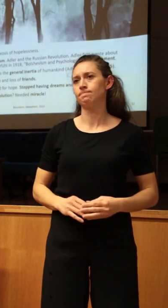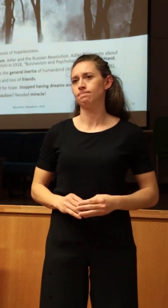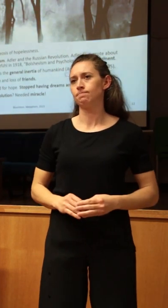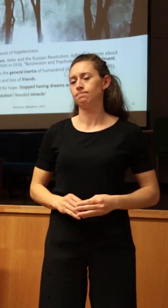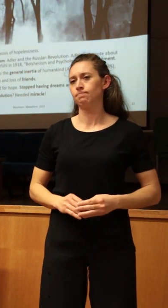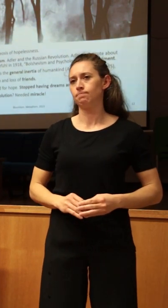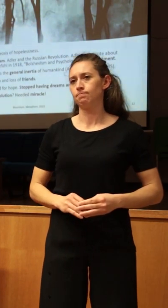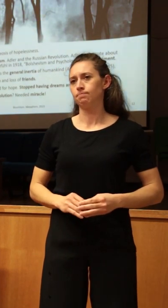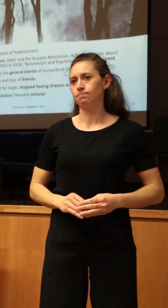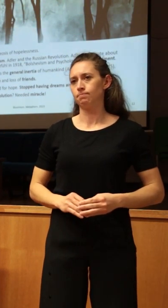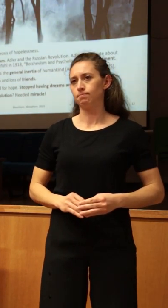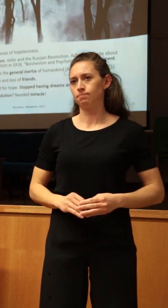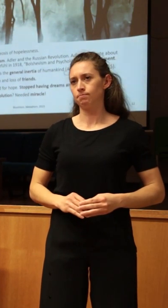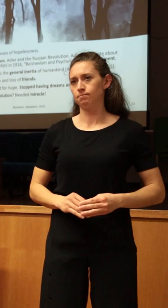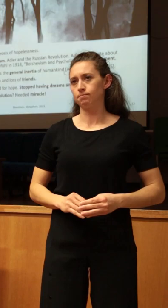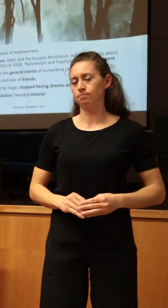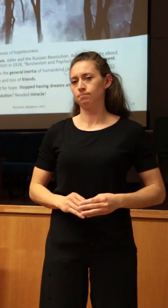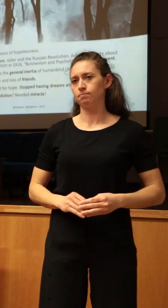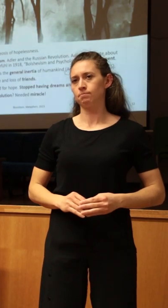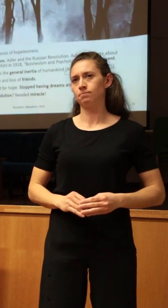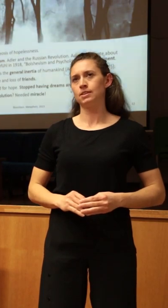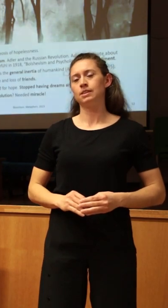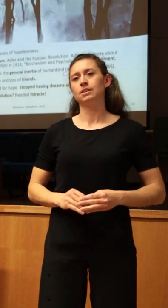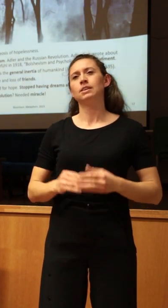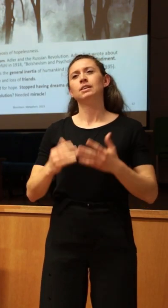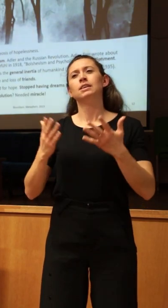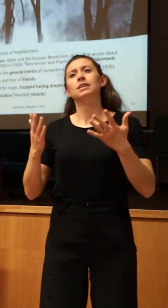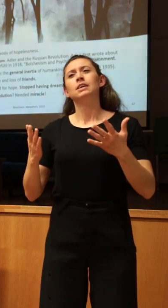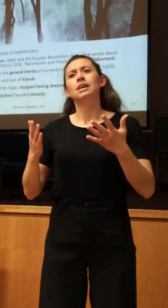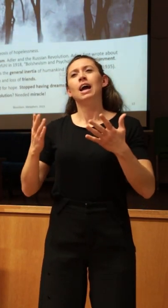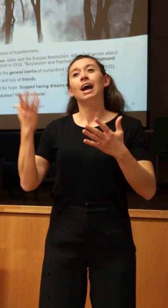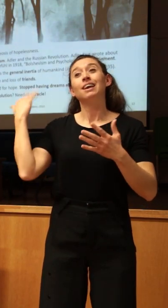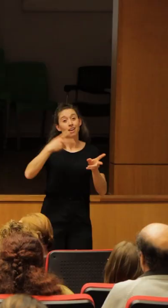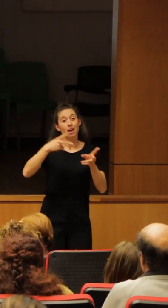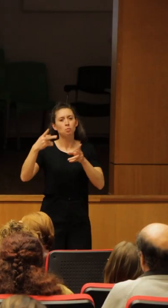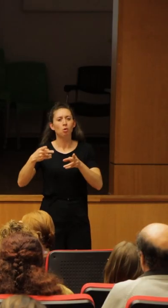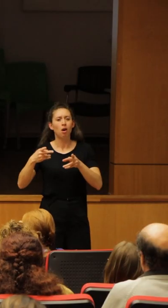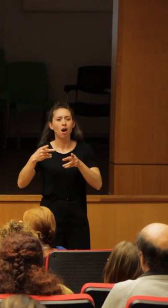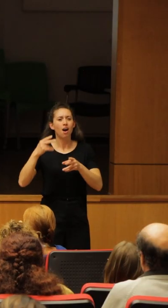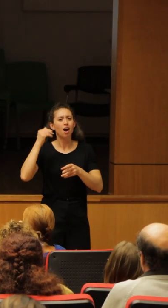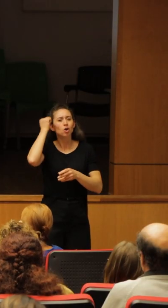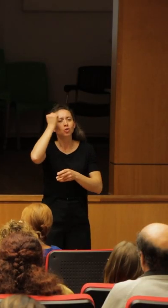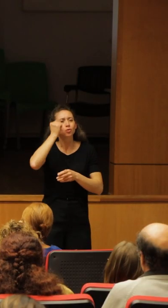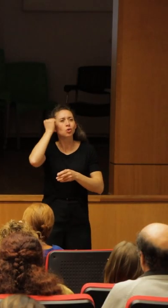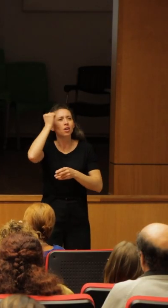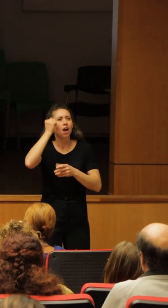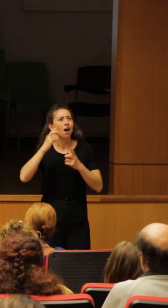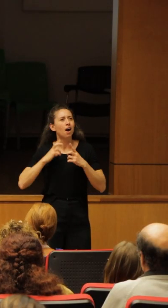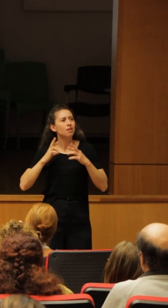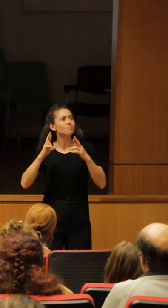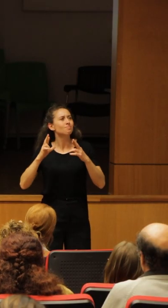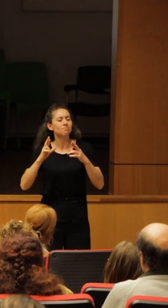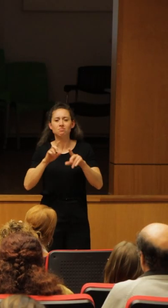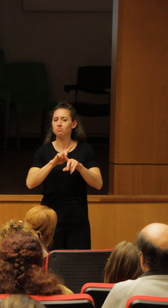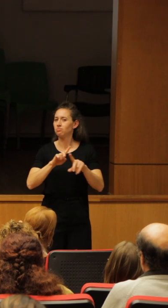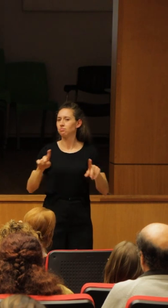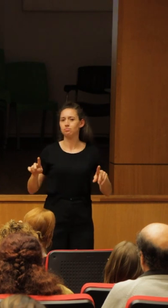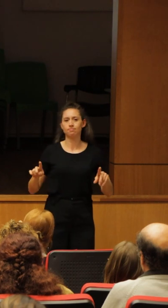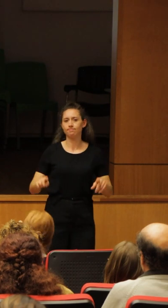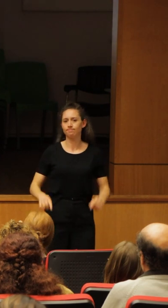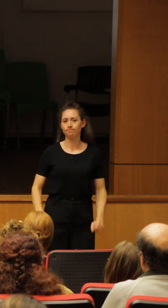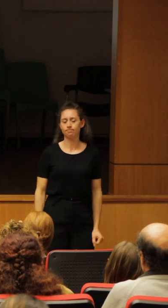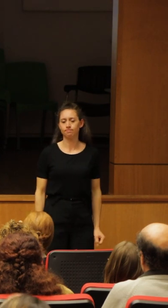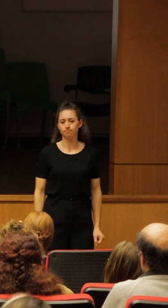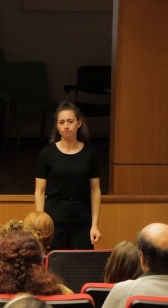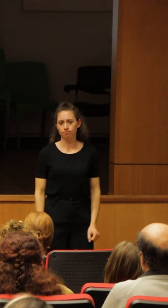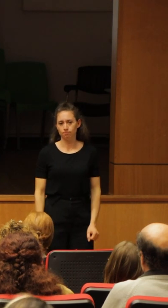I, he stopped having dreams. Y para ese tiempo él dejó de soñar. And people who knew him said that